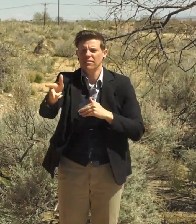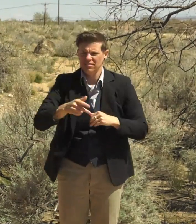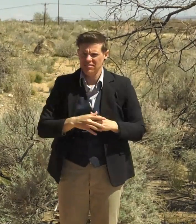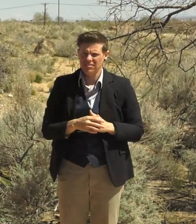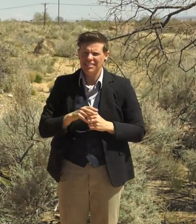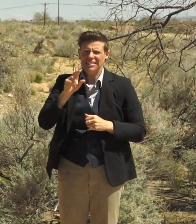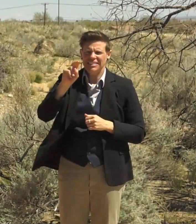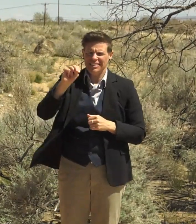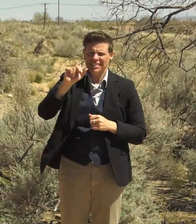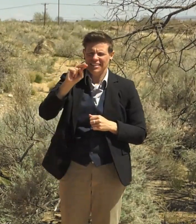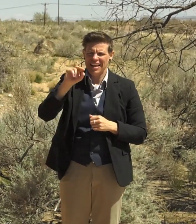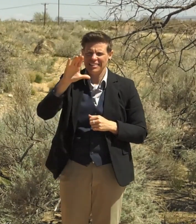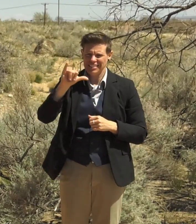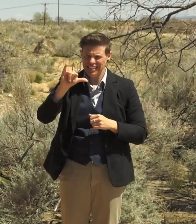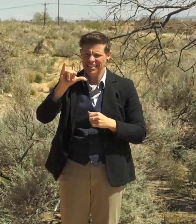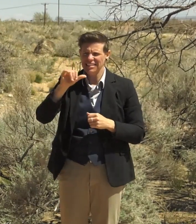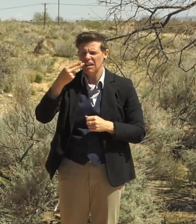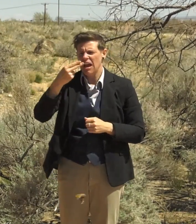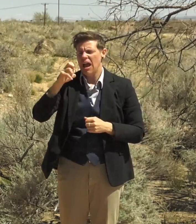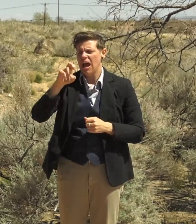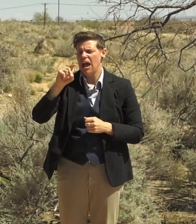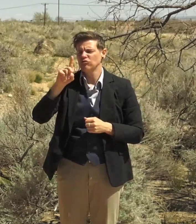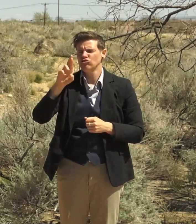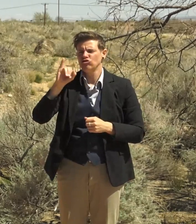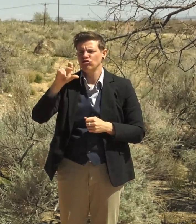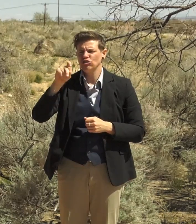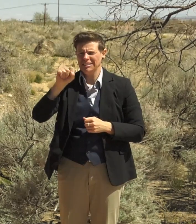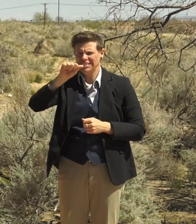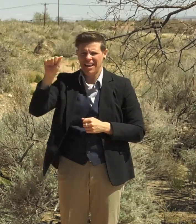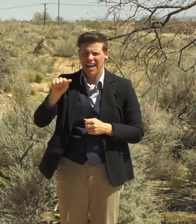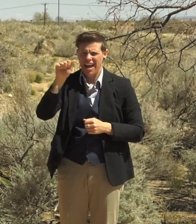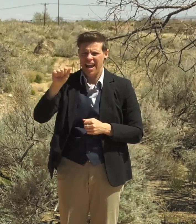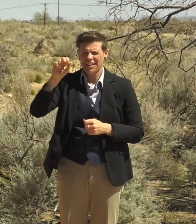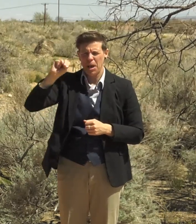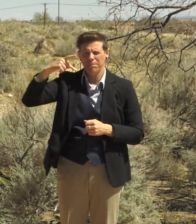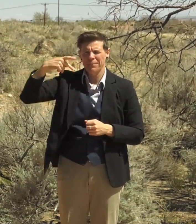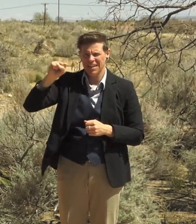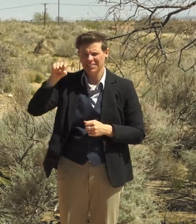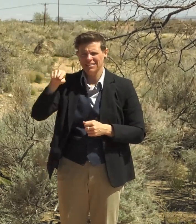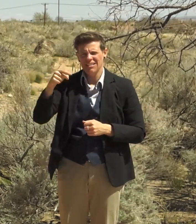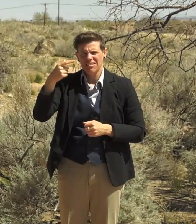nancy_hendricks@nps.gov, and I can assist you. Thank you very much, and stay safe, everyone.